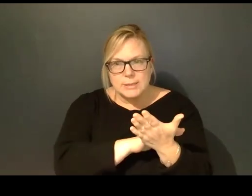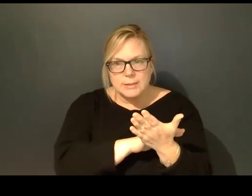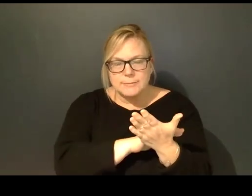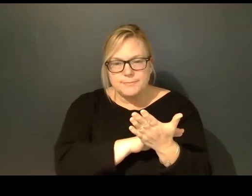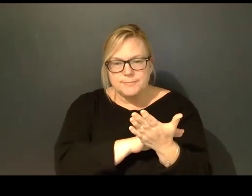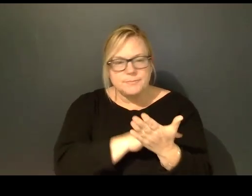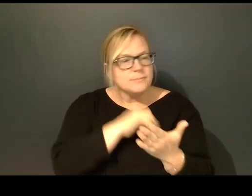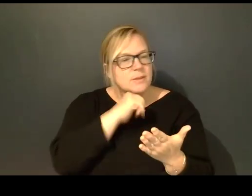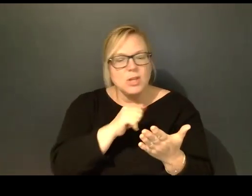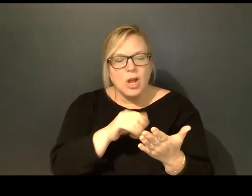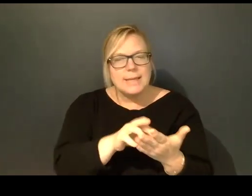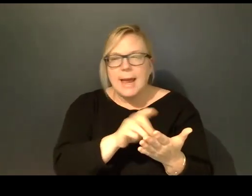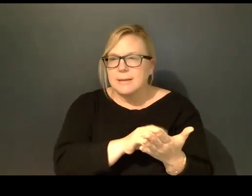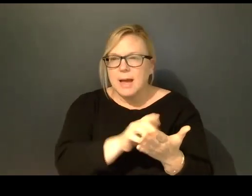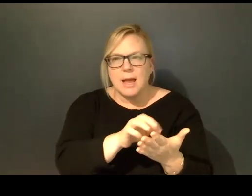tactile.